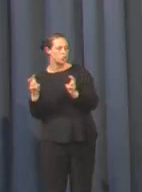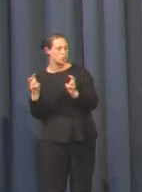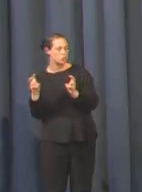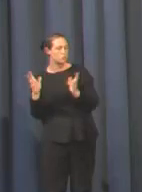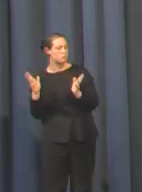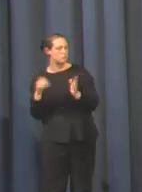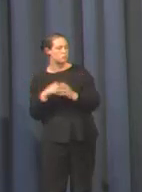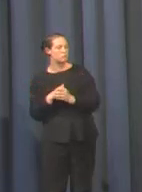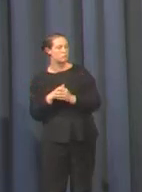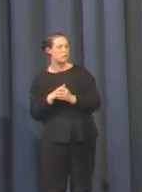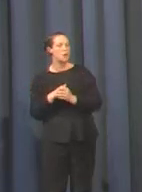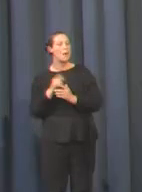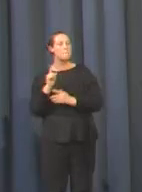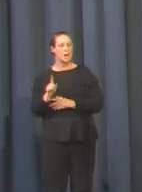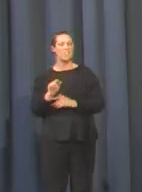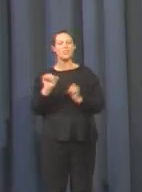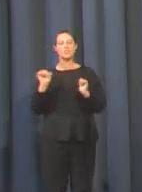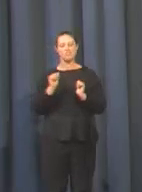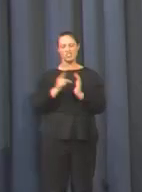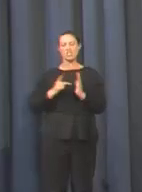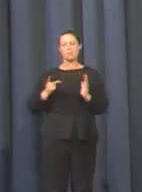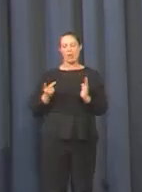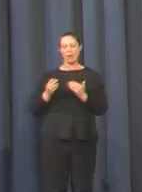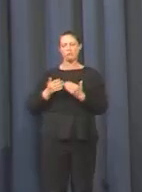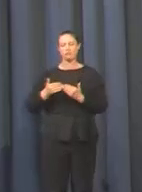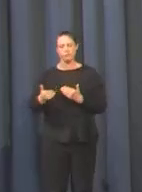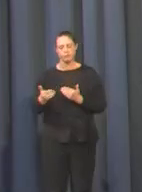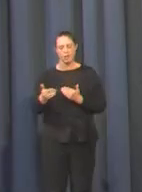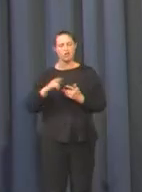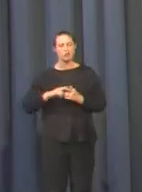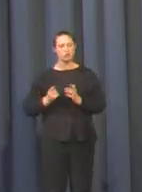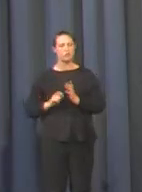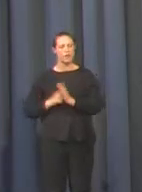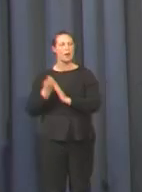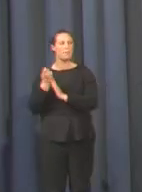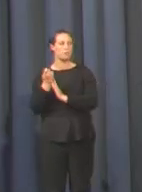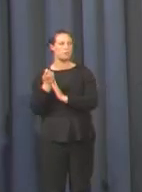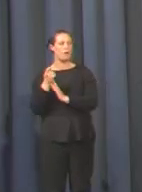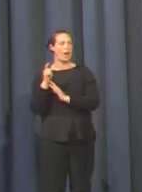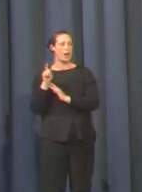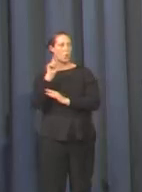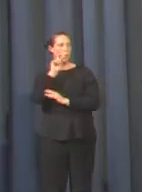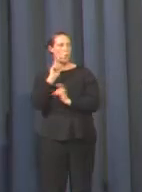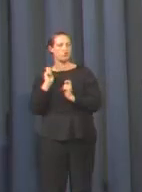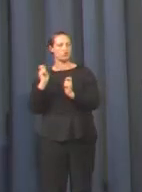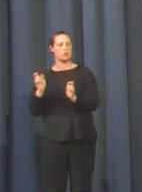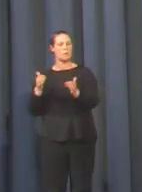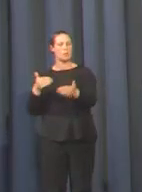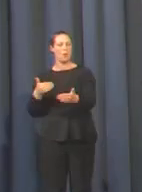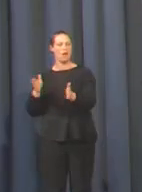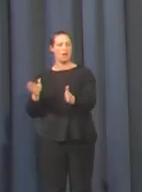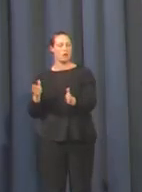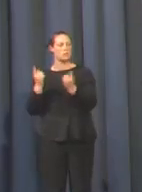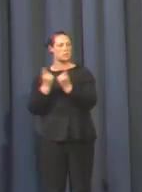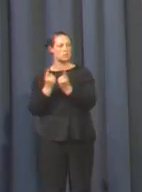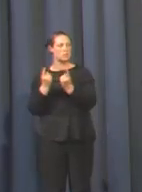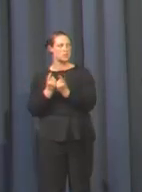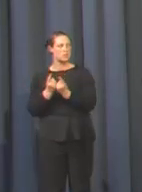that was already in our plans for the next financial year to upgrade the water treatment plant at Waikouaiti.